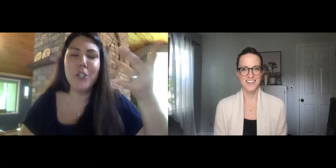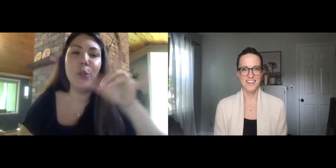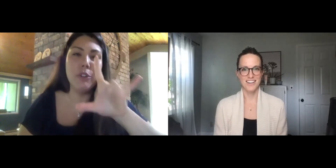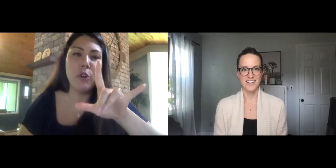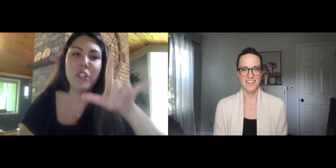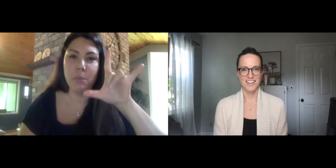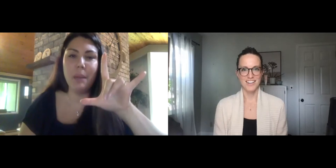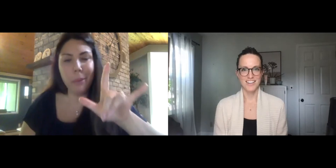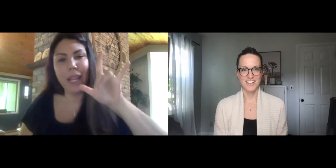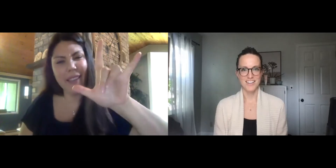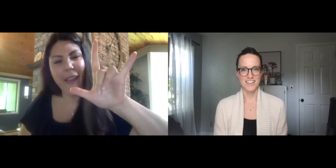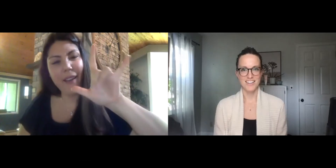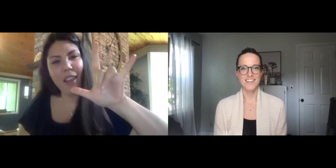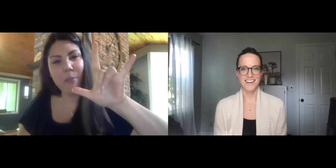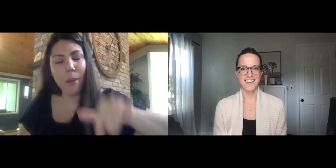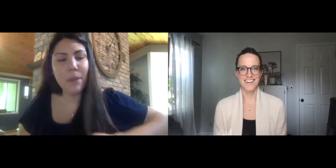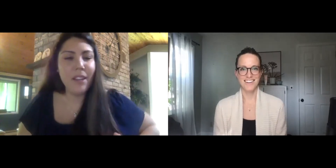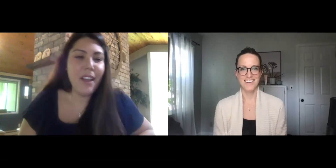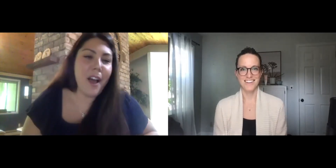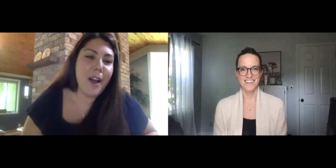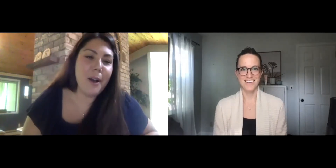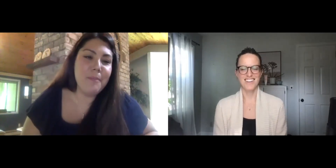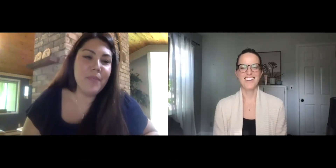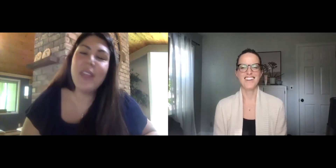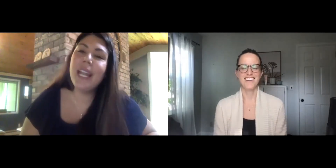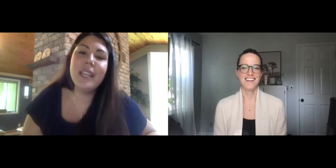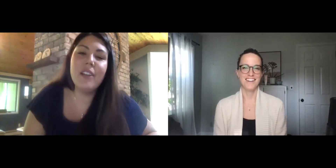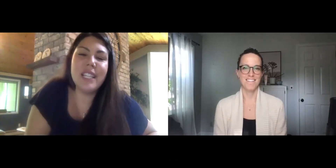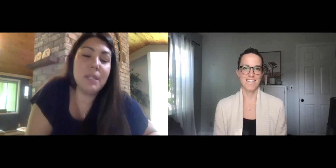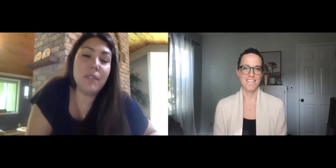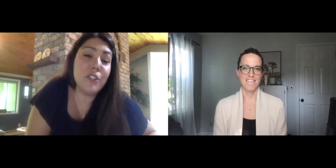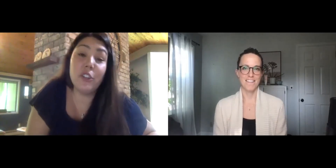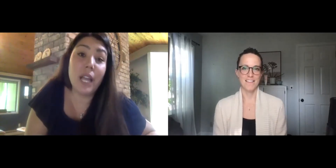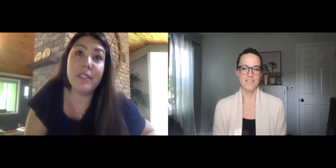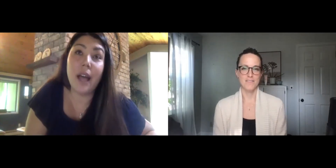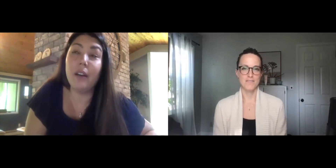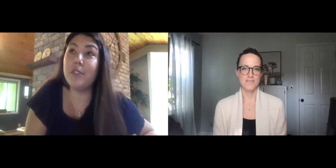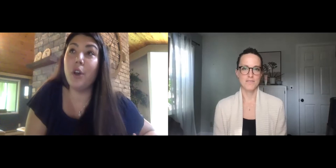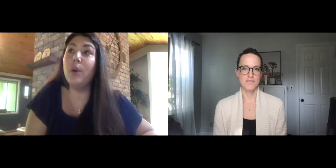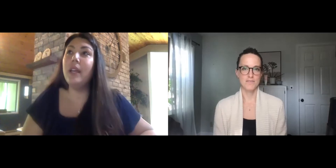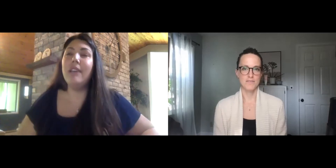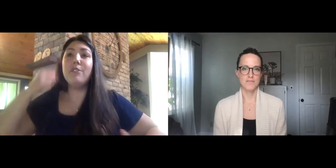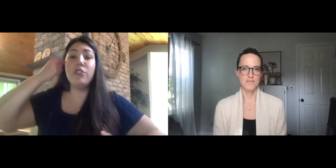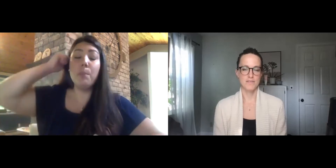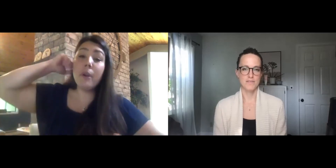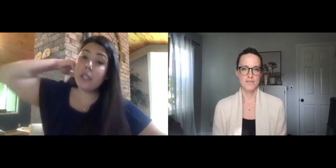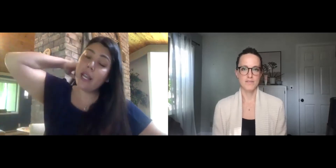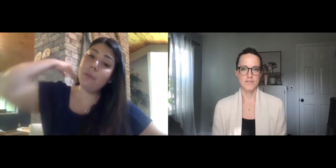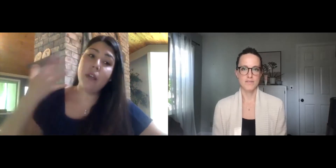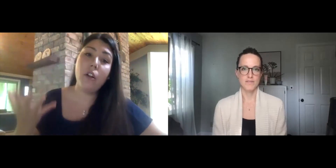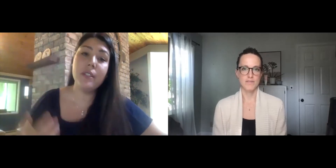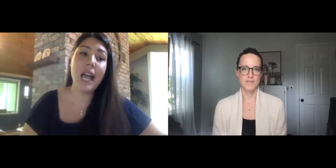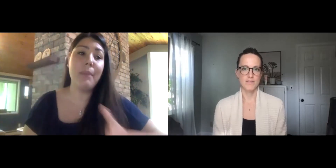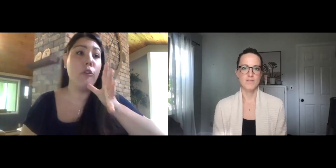by 2 years old, they should be able to be like, yeah. And then anything else that's specific to your lifestyle. So if there's a certain person that